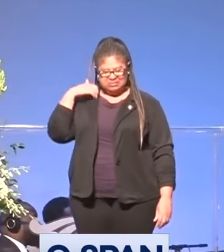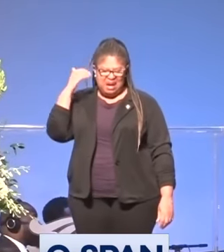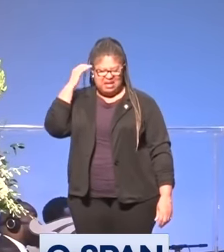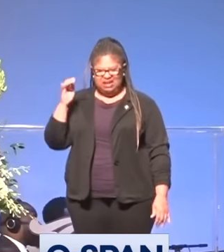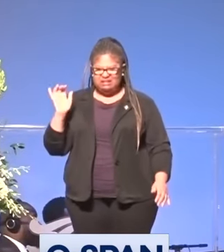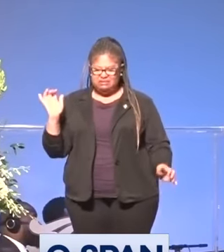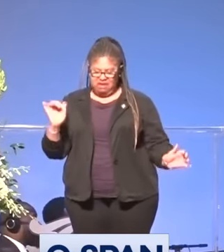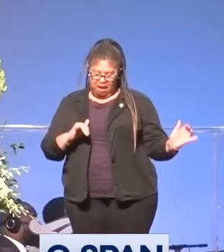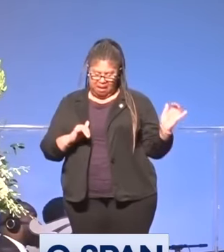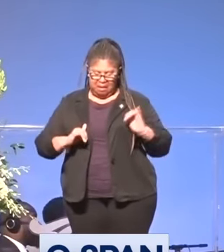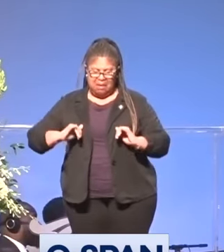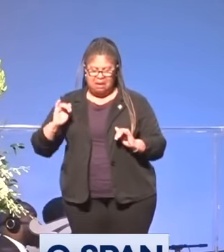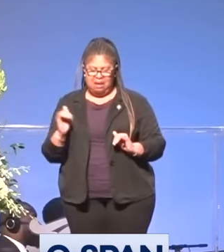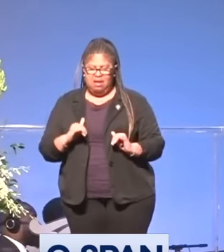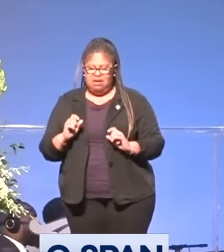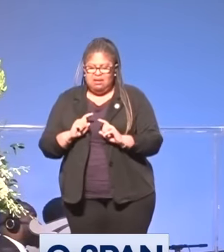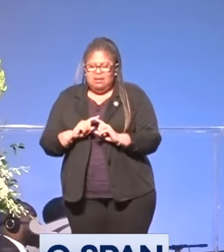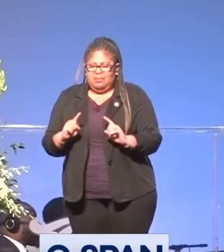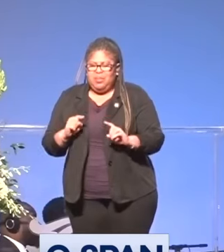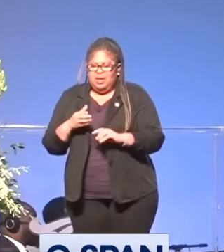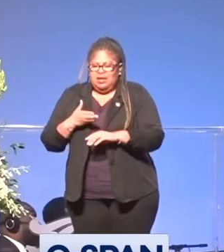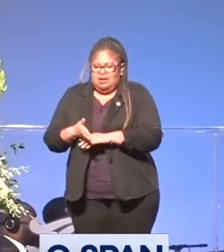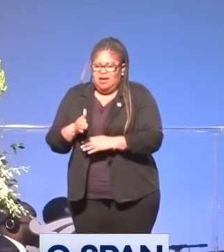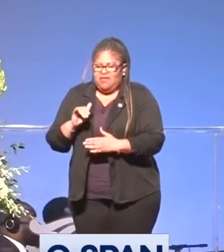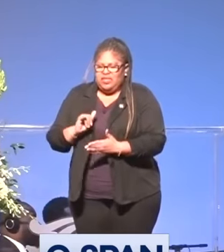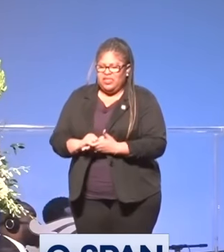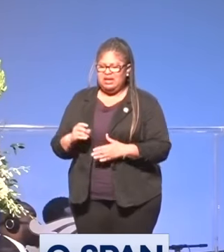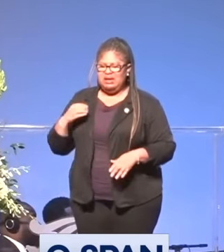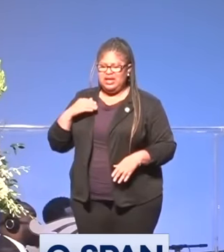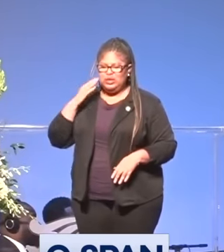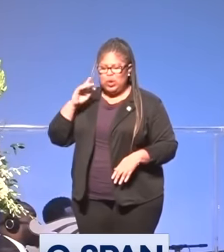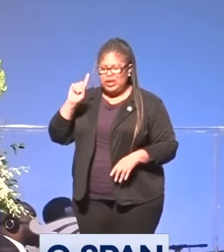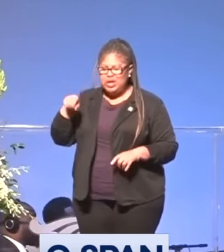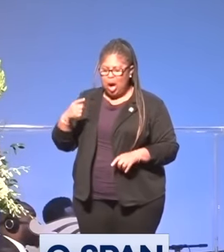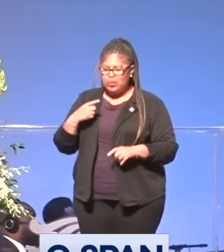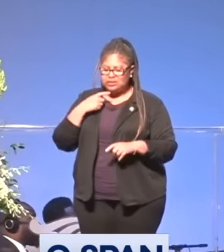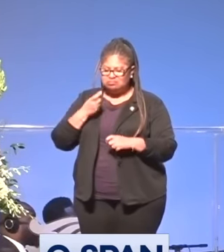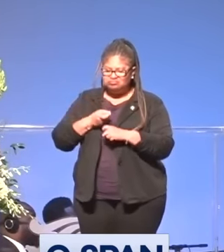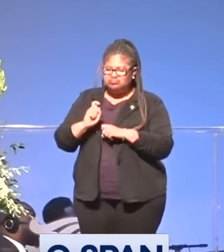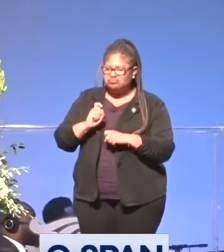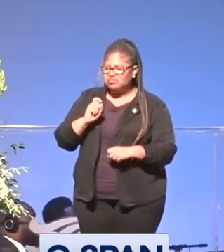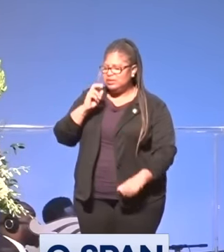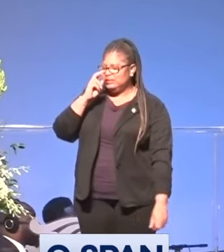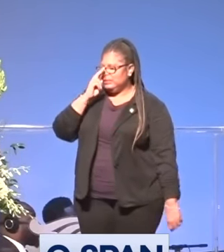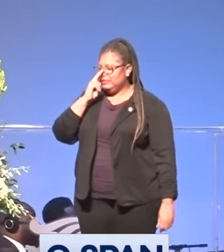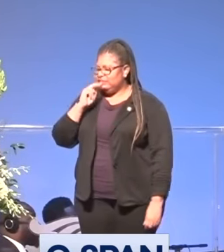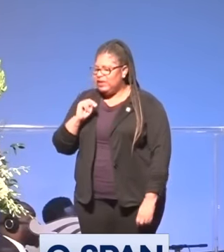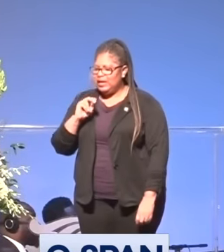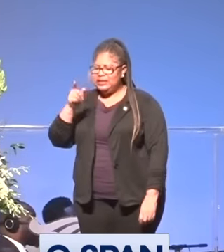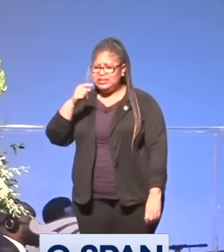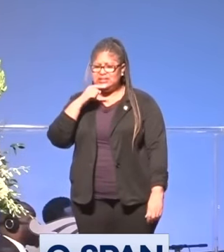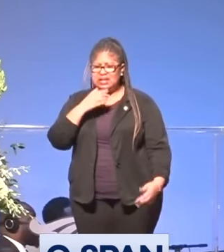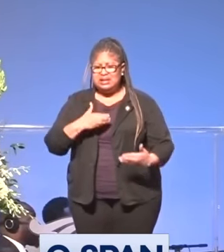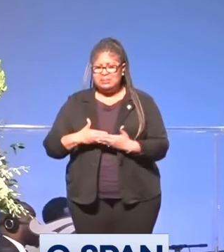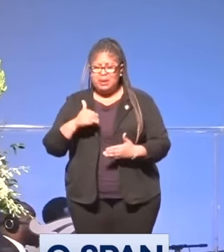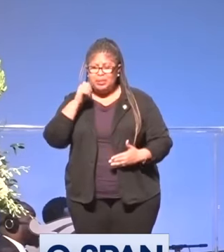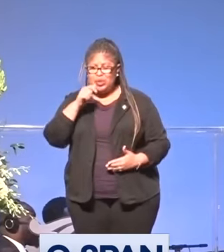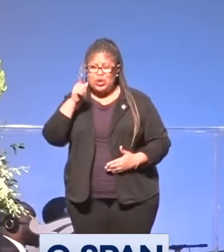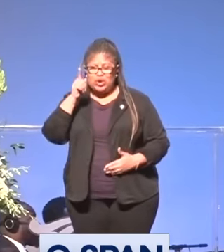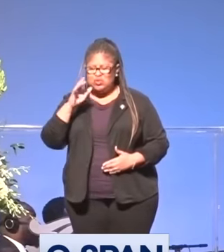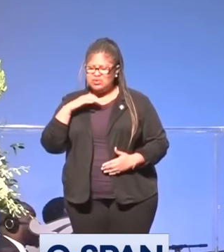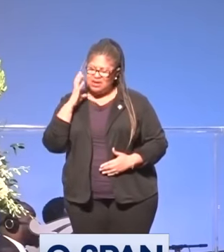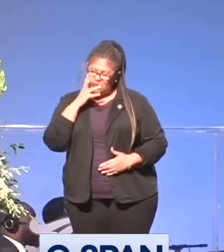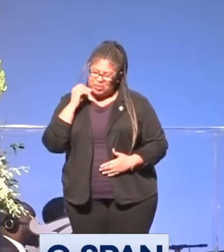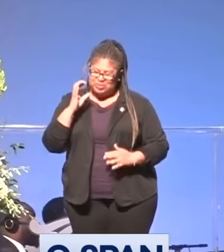But after that, I knew he was a comedian. He always told me, "Baby girl, you're going to go so far with that